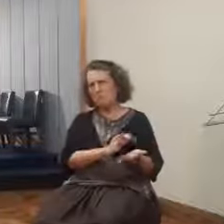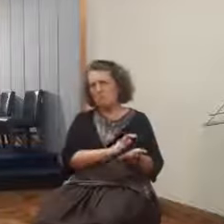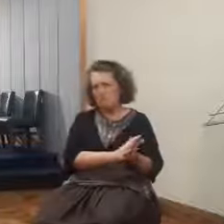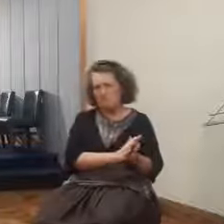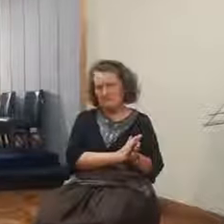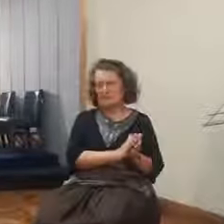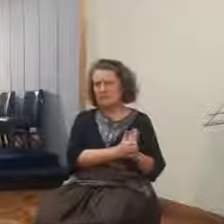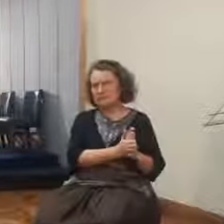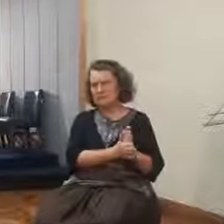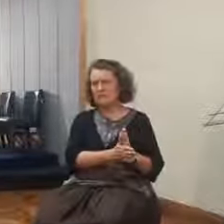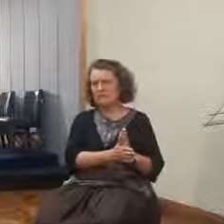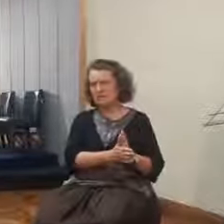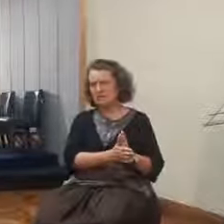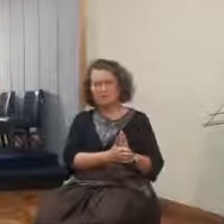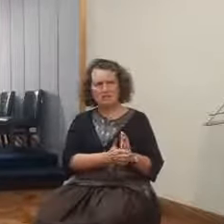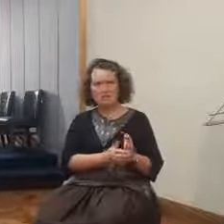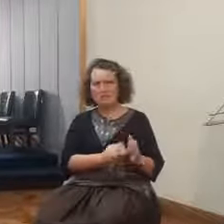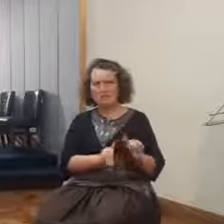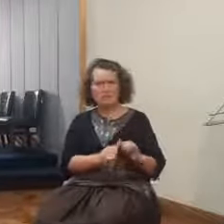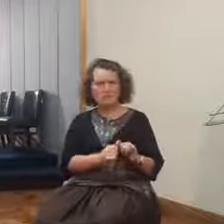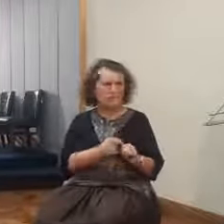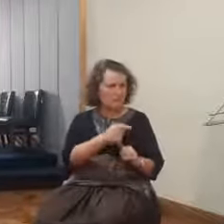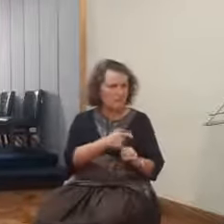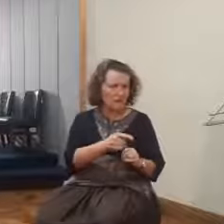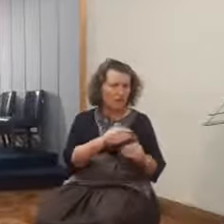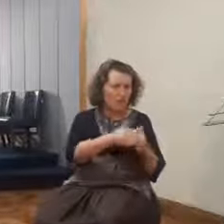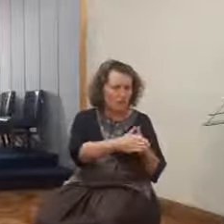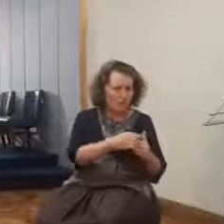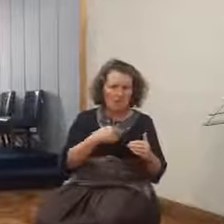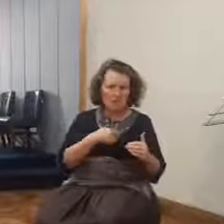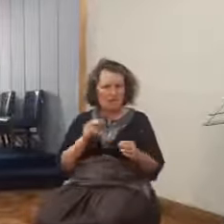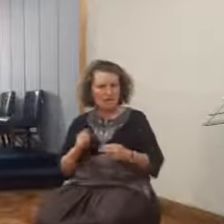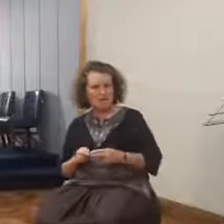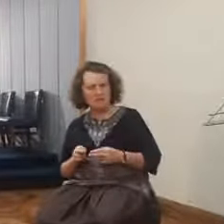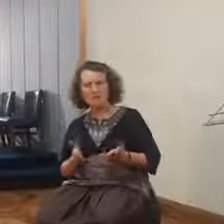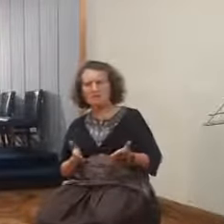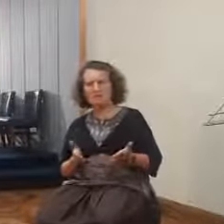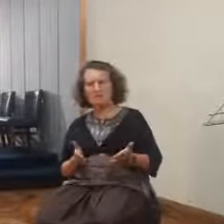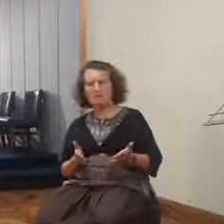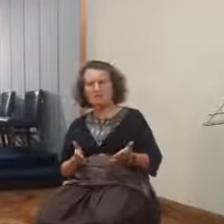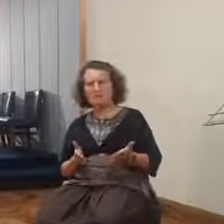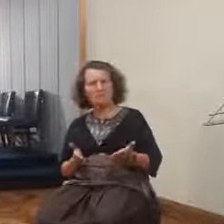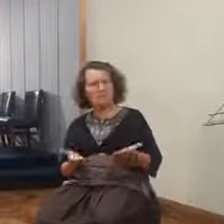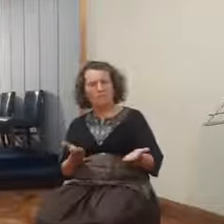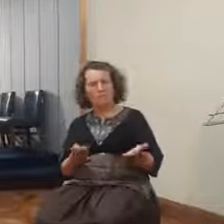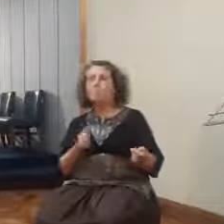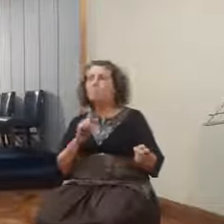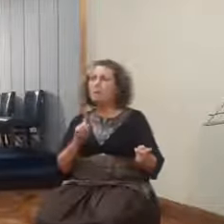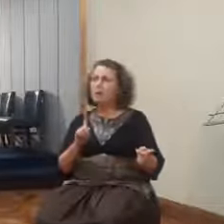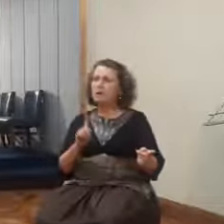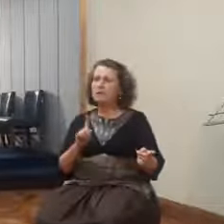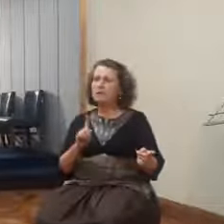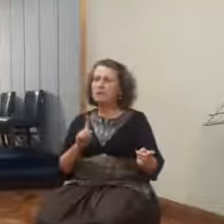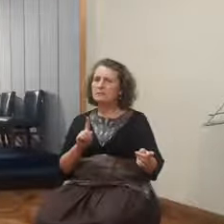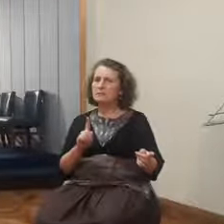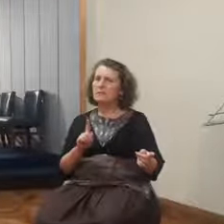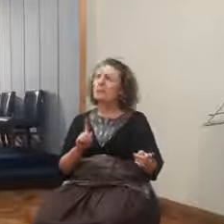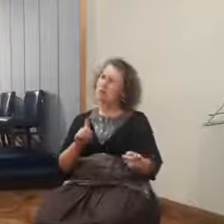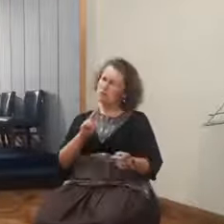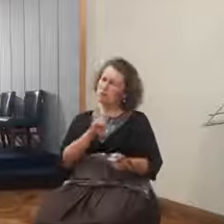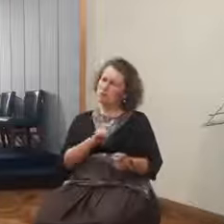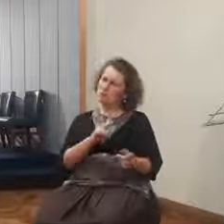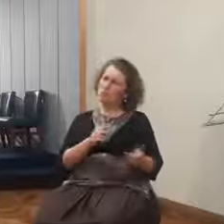distributed. But given the sinful nature of man, given the fall of man, given the ruin of this world, how much then is in